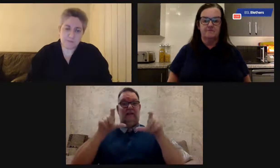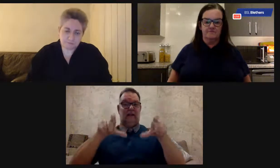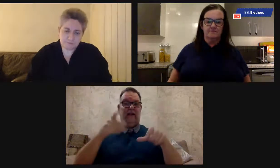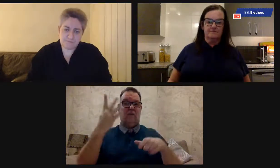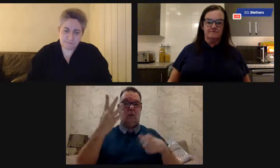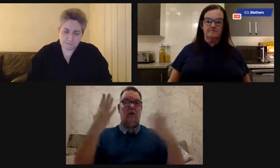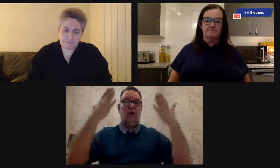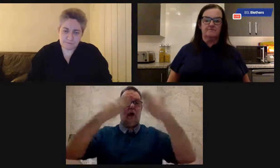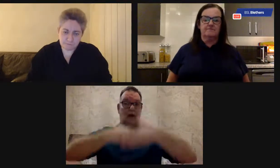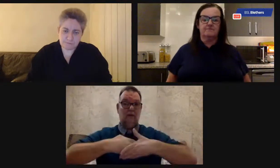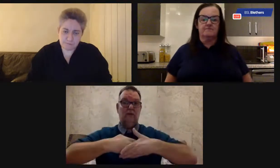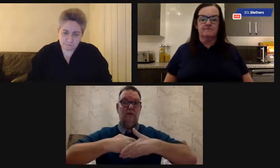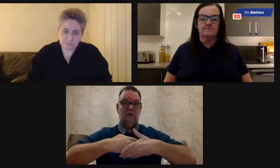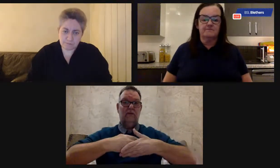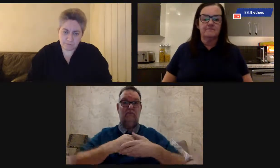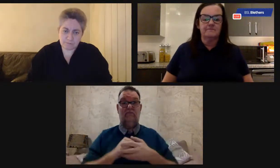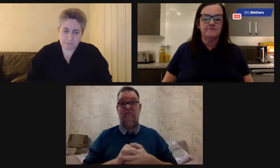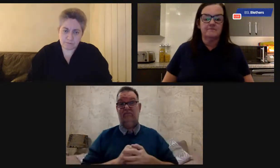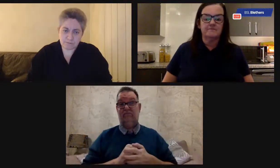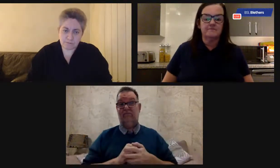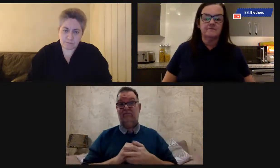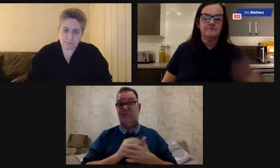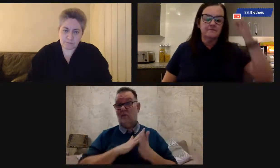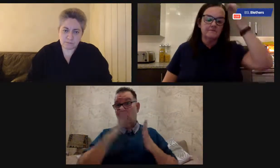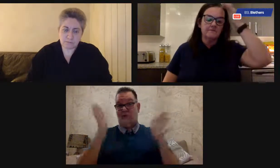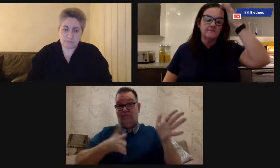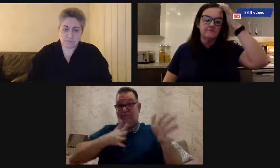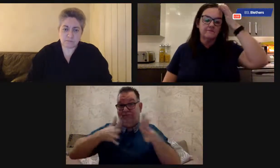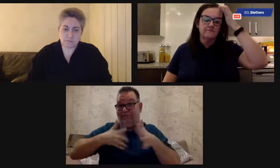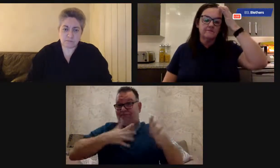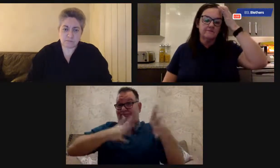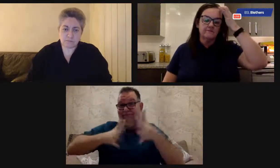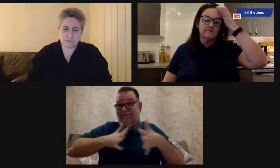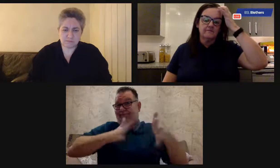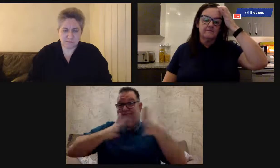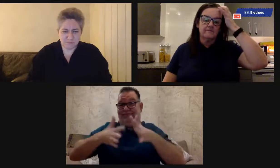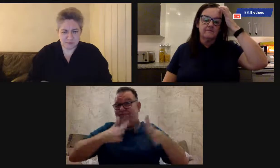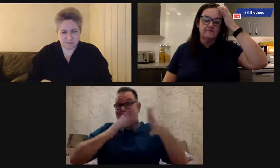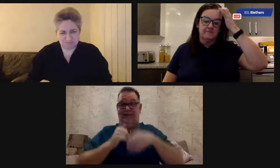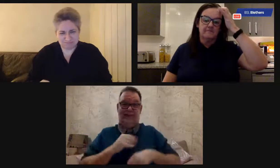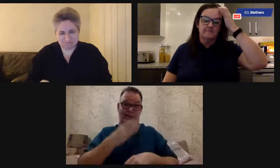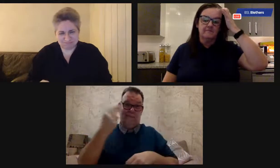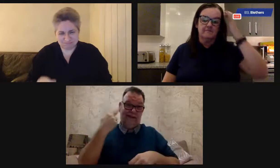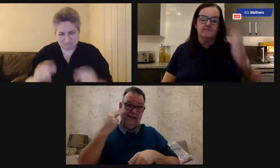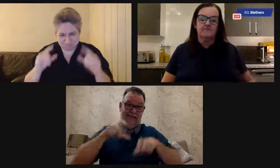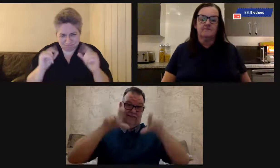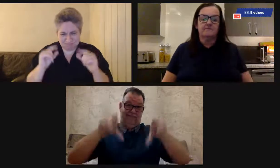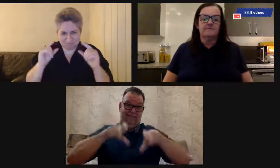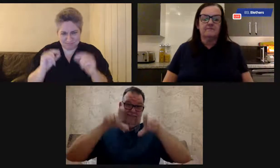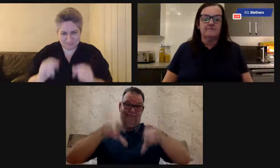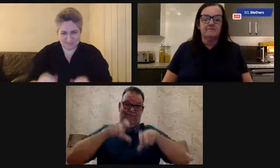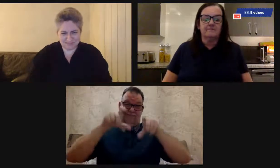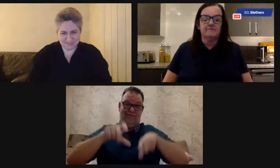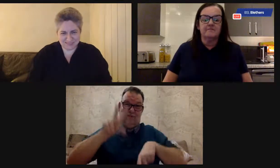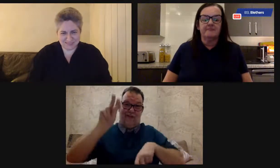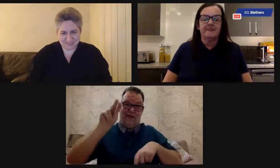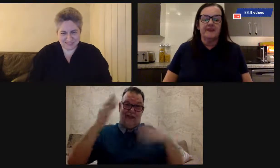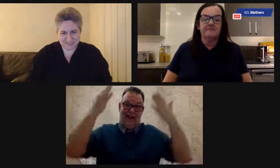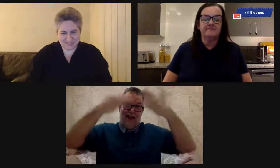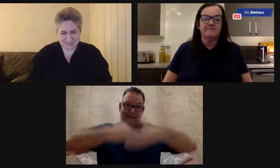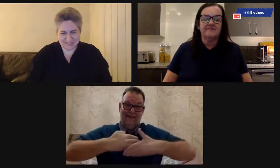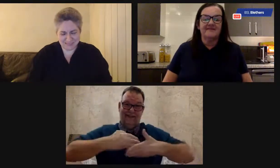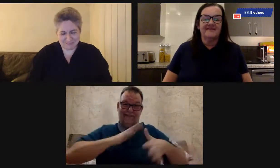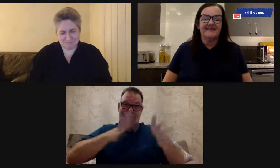Usually it's a 5 day, Monday to Friday. So it's 5 days and 4 nights, and we sign till